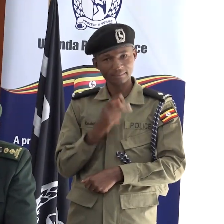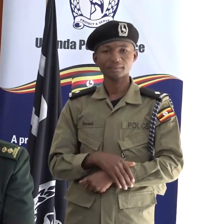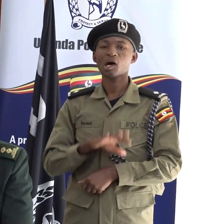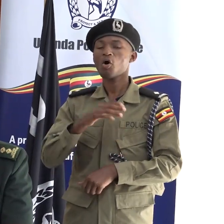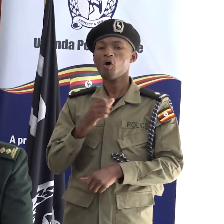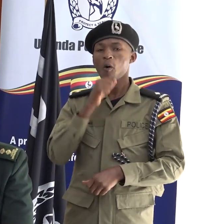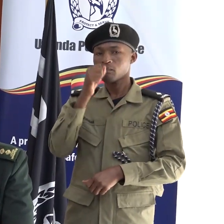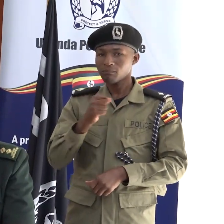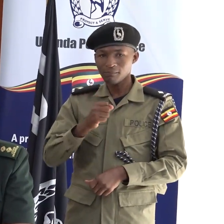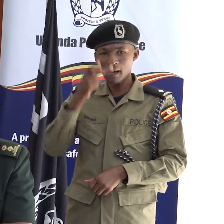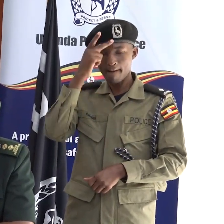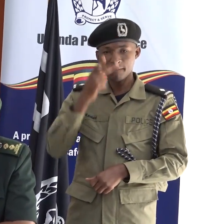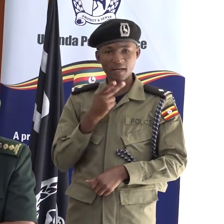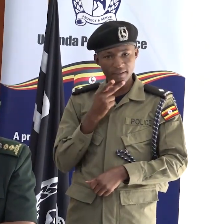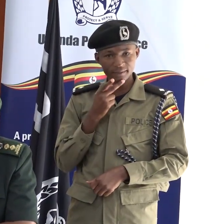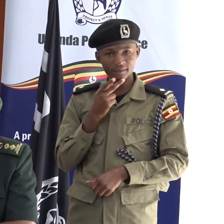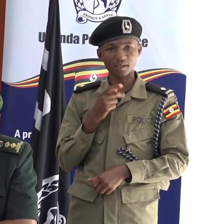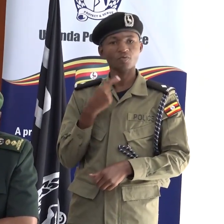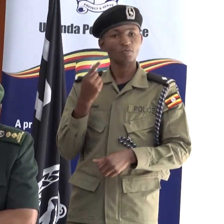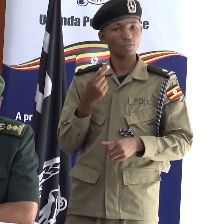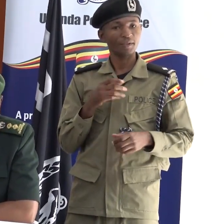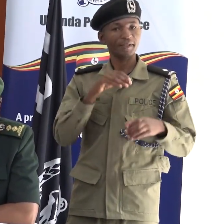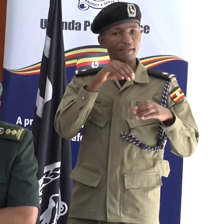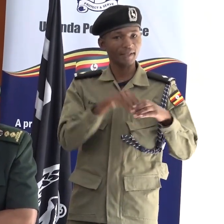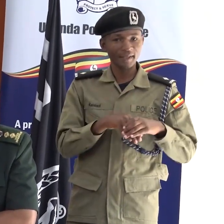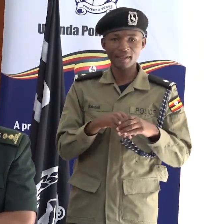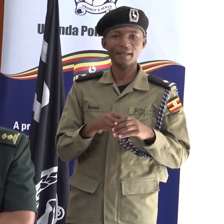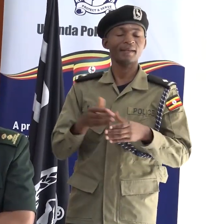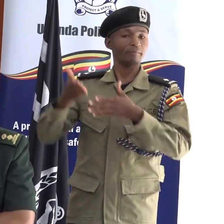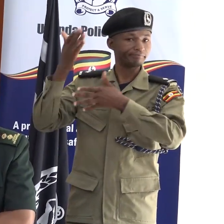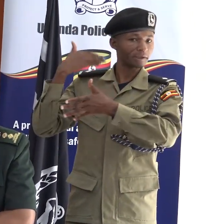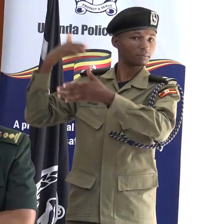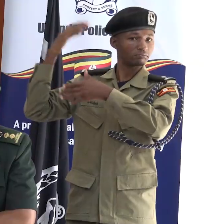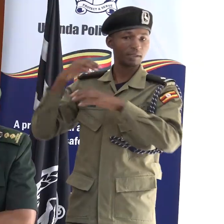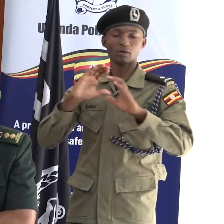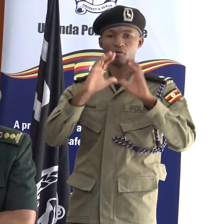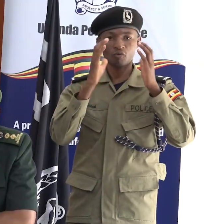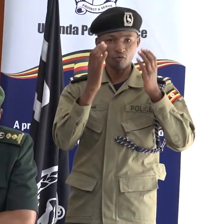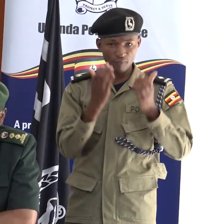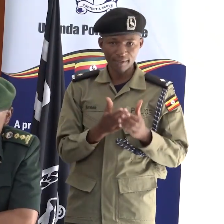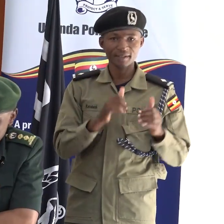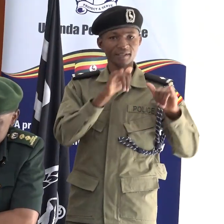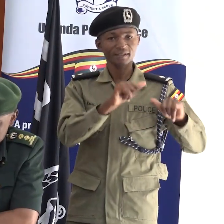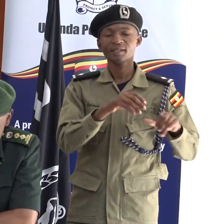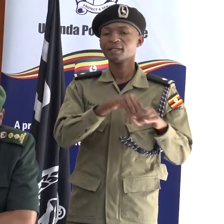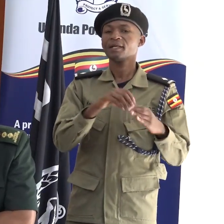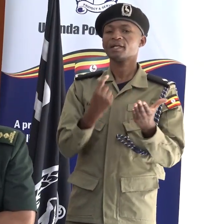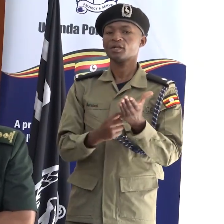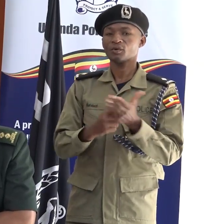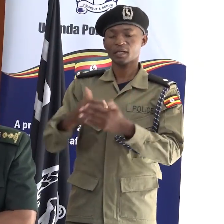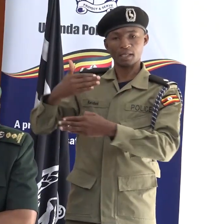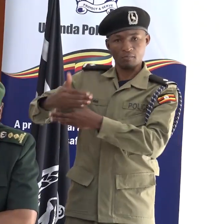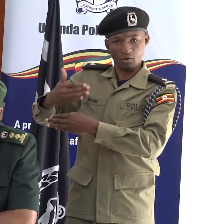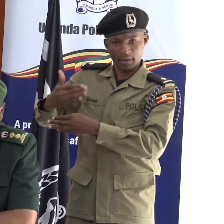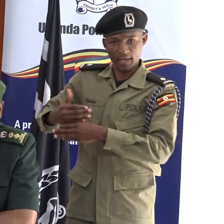or grandparent belonging to an indigenous community residing within Uganda's